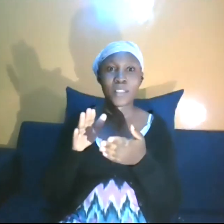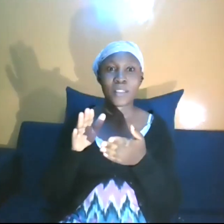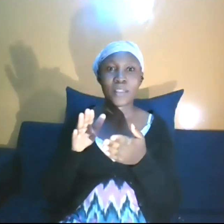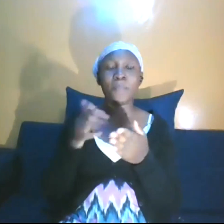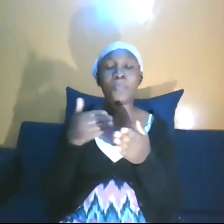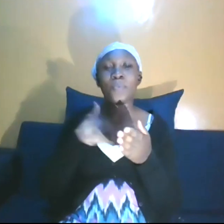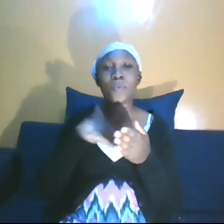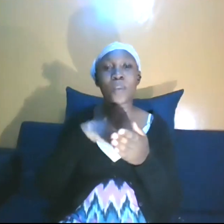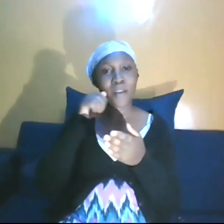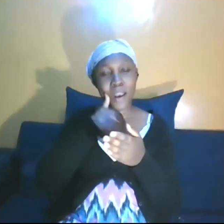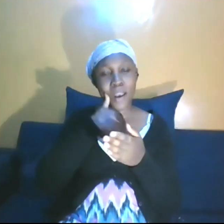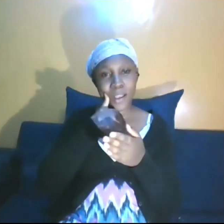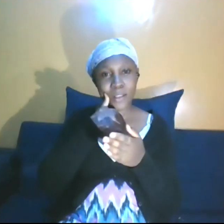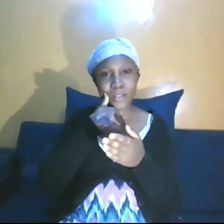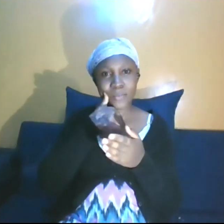amazing